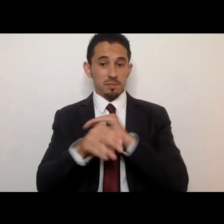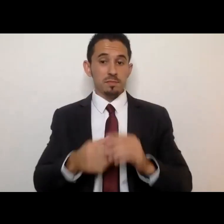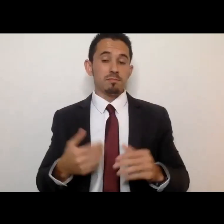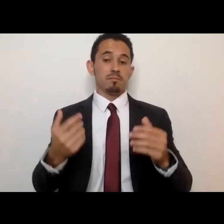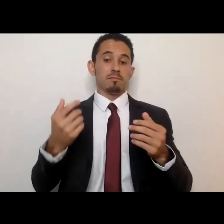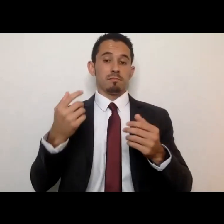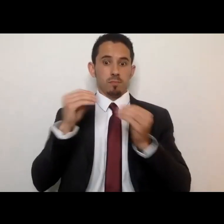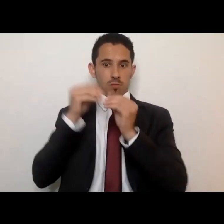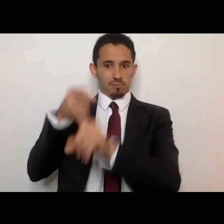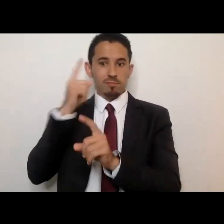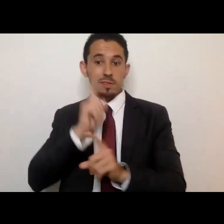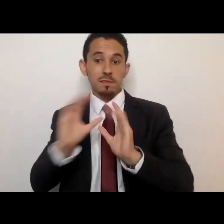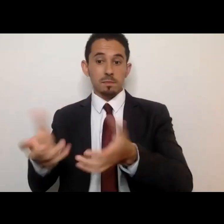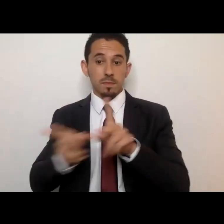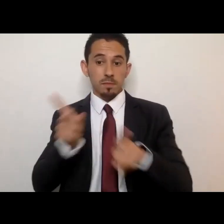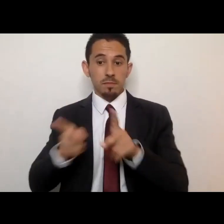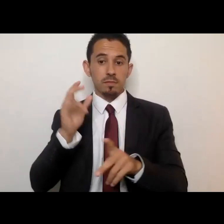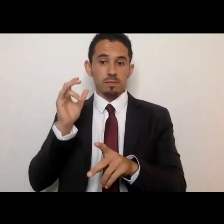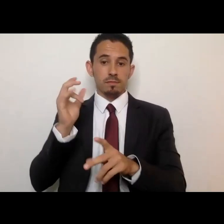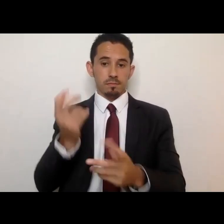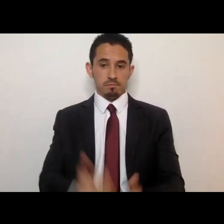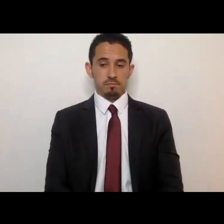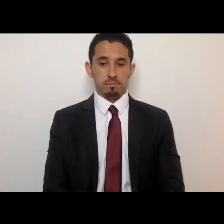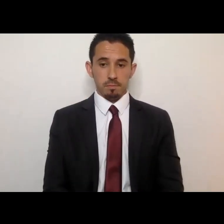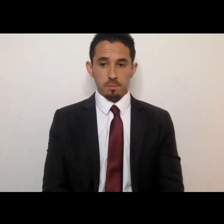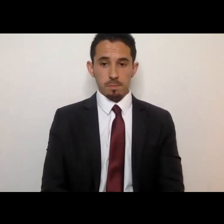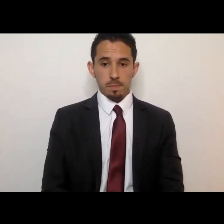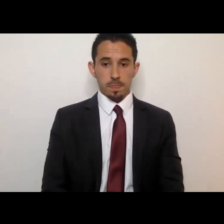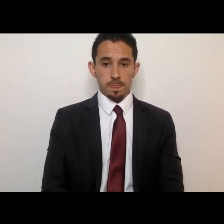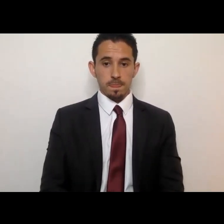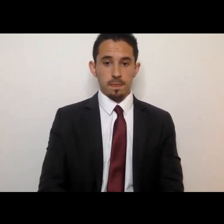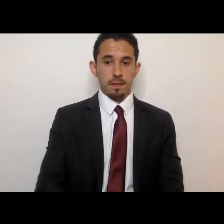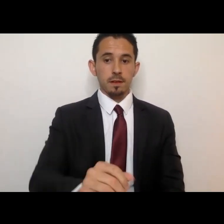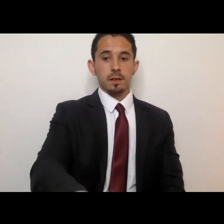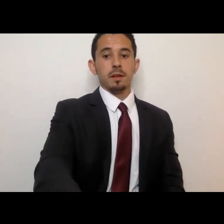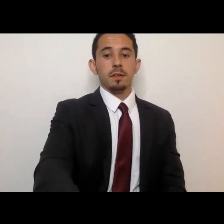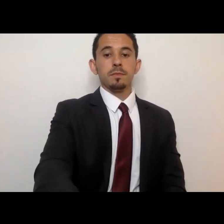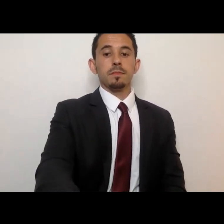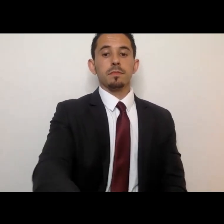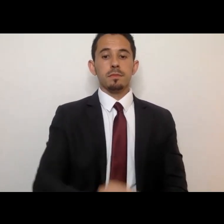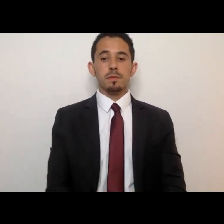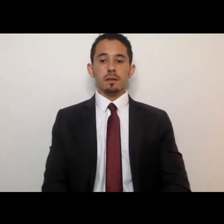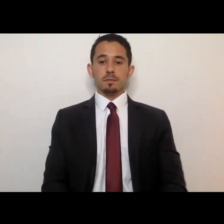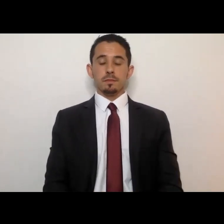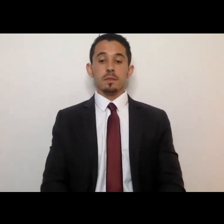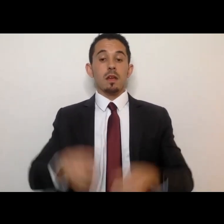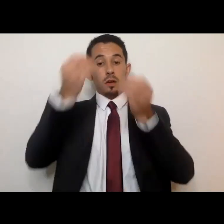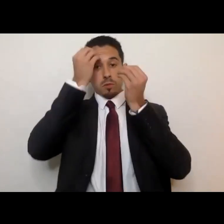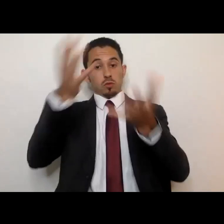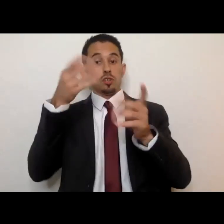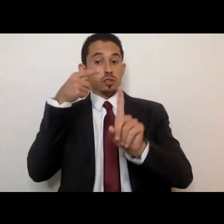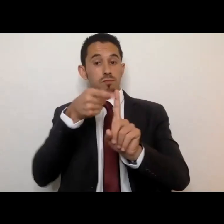have equal access and have the health disparities be broken down for the deaf community, we need to really start with that